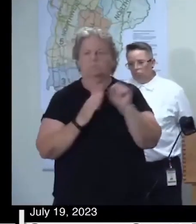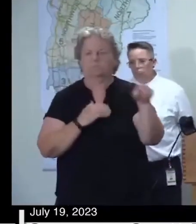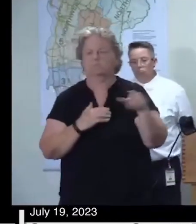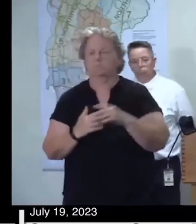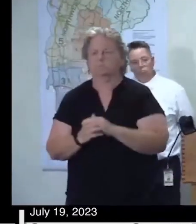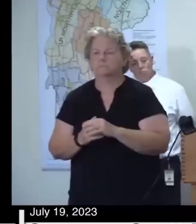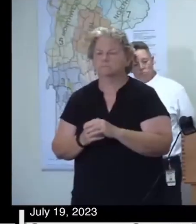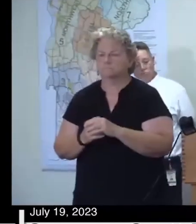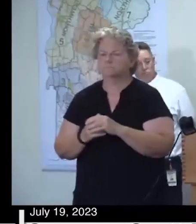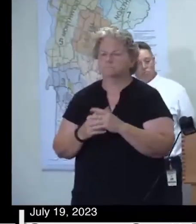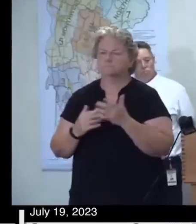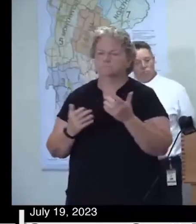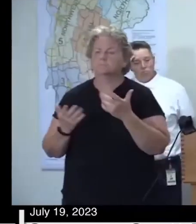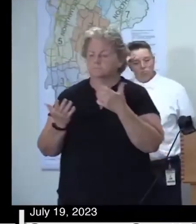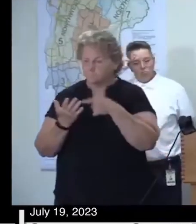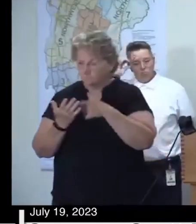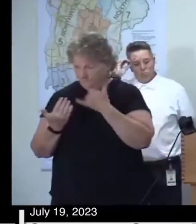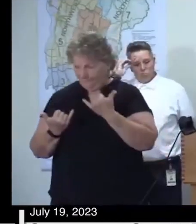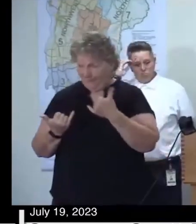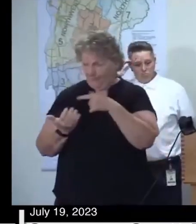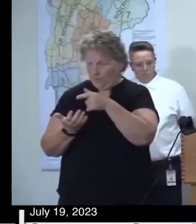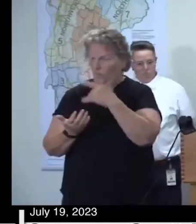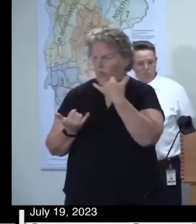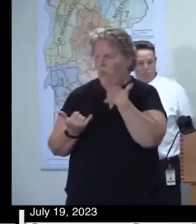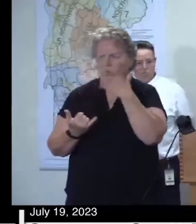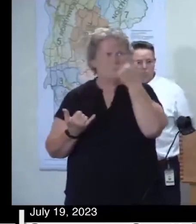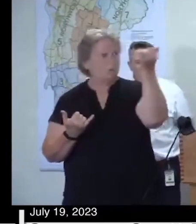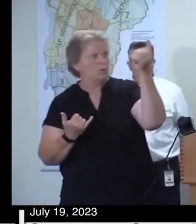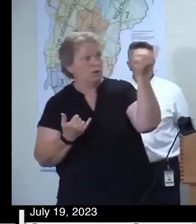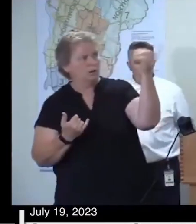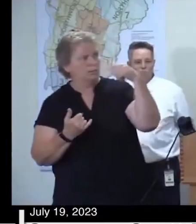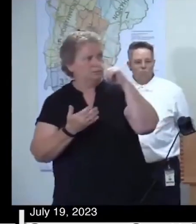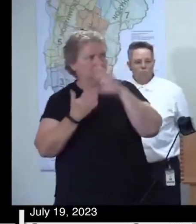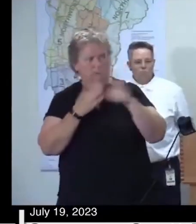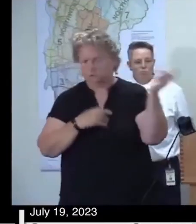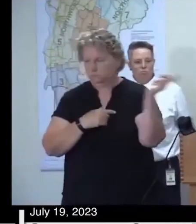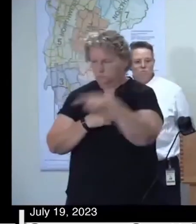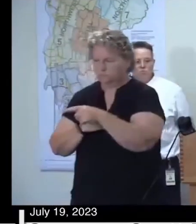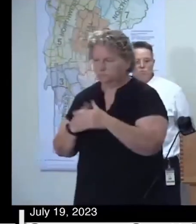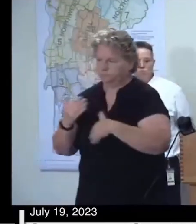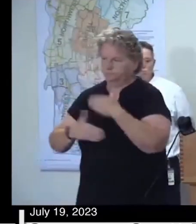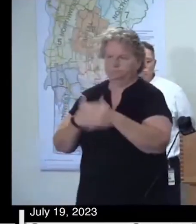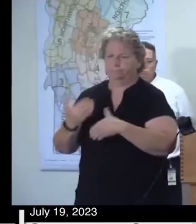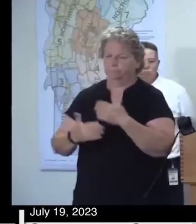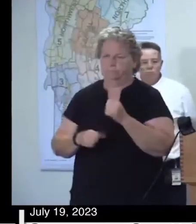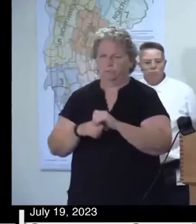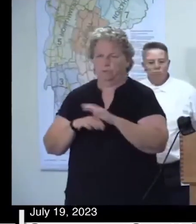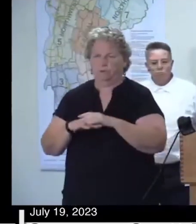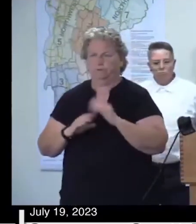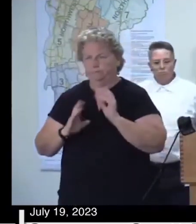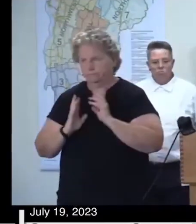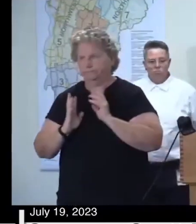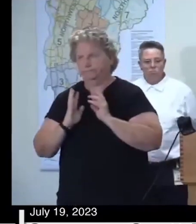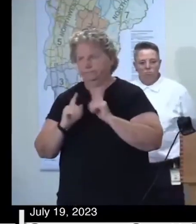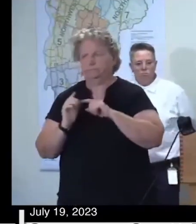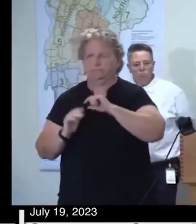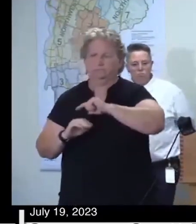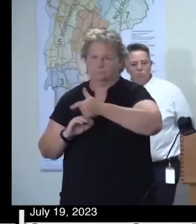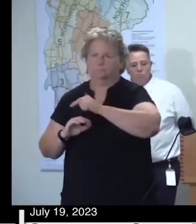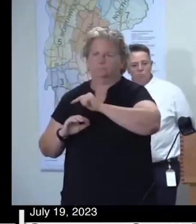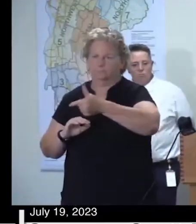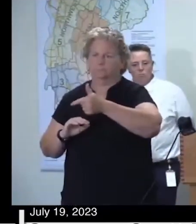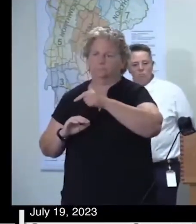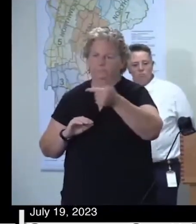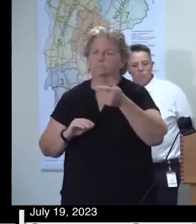to coordinate a time for them to go take a look at the home. They'll show up, they'll be certified, they'll have a badge to say, this is who I